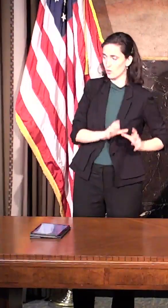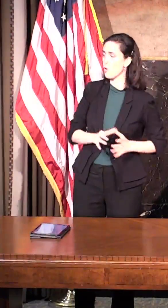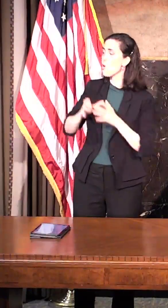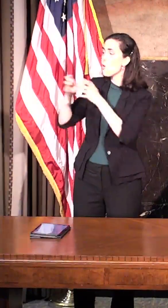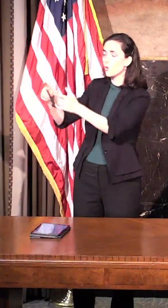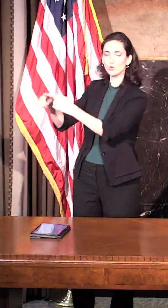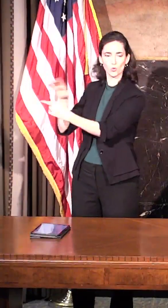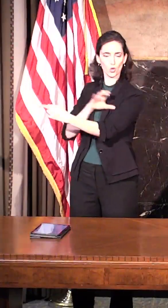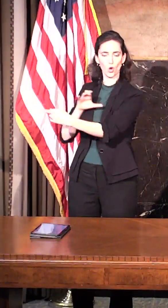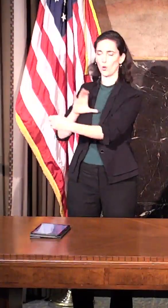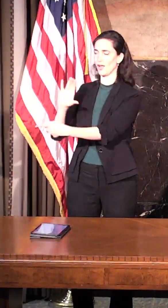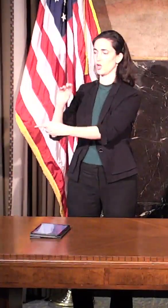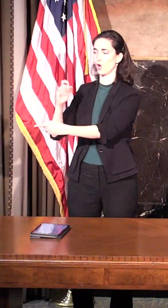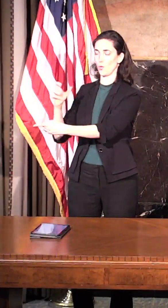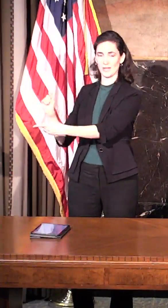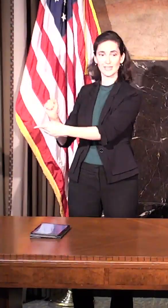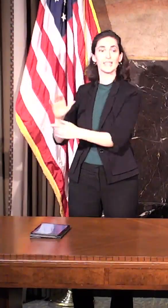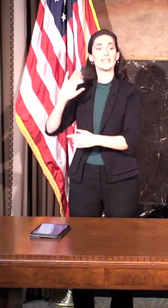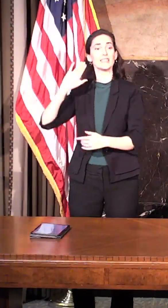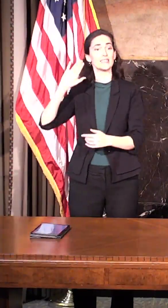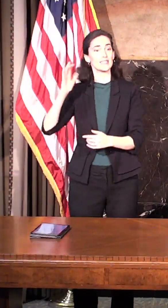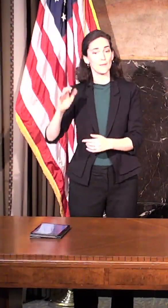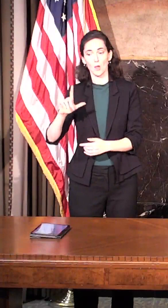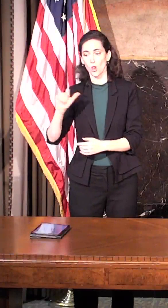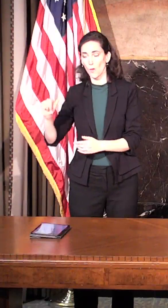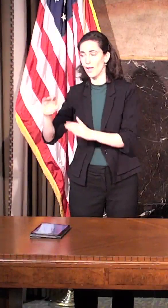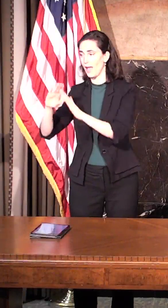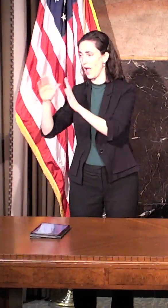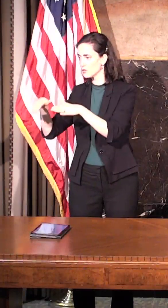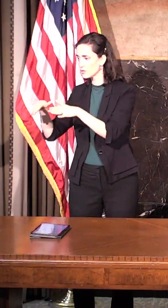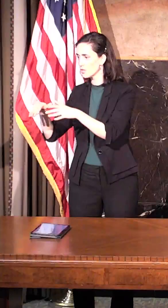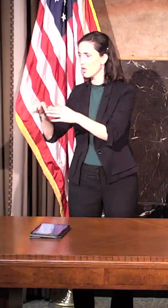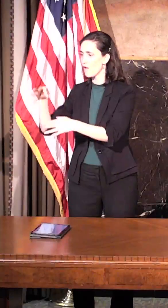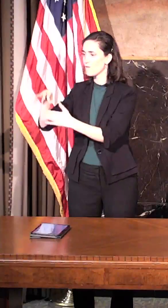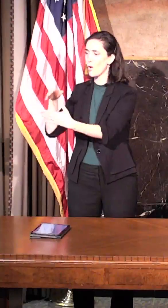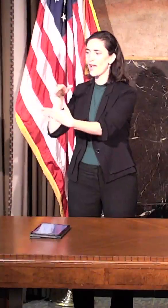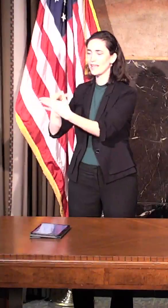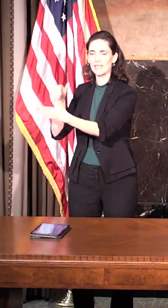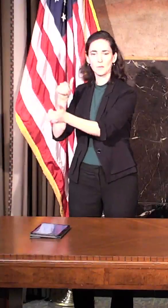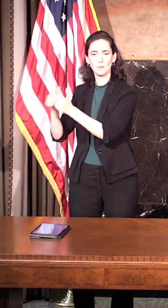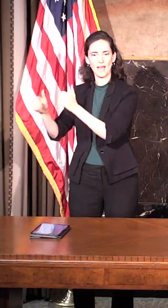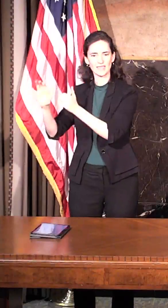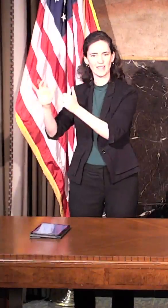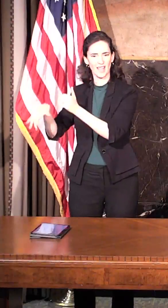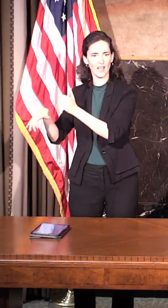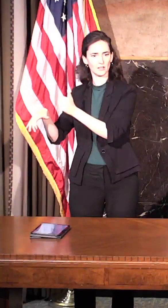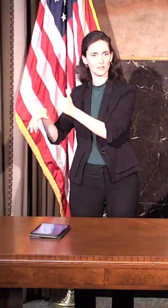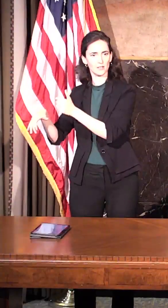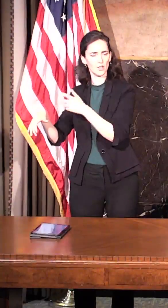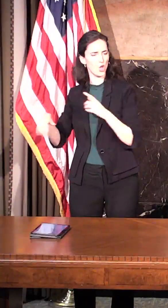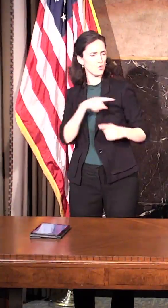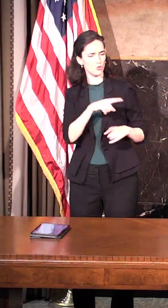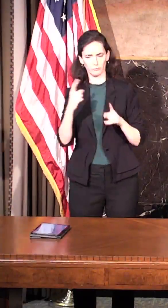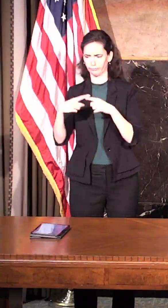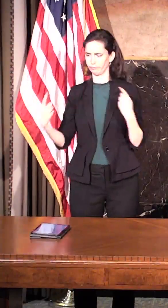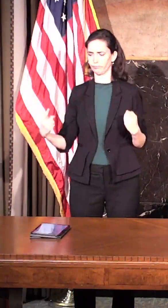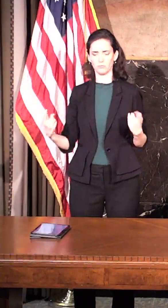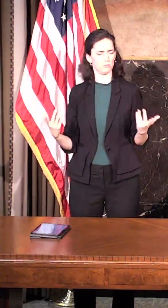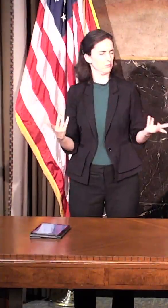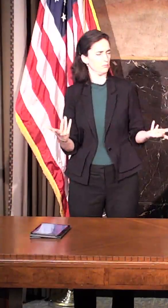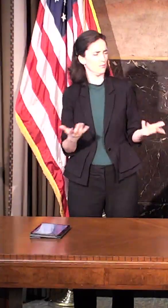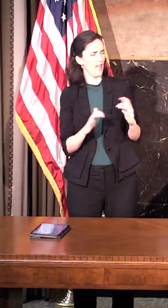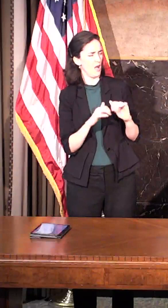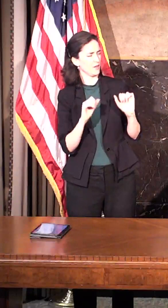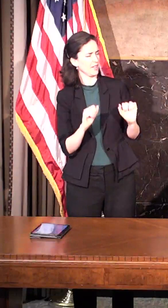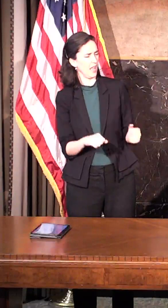congressional delegation will unanimously vote against this package. How can you be so far out of step with? Why do you think that